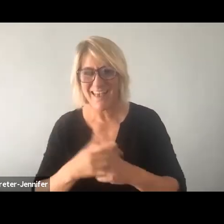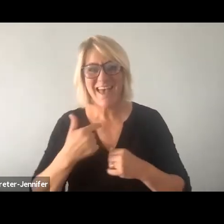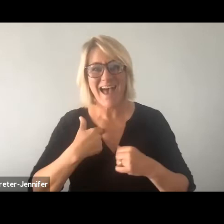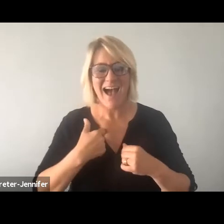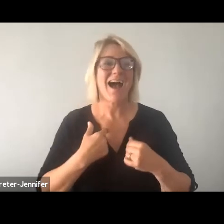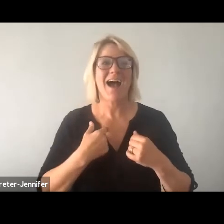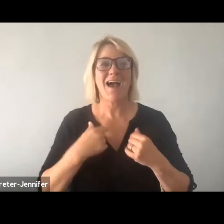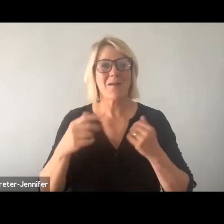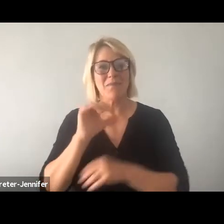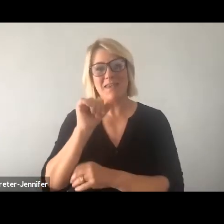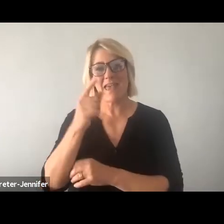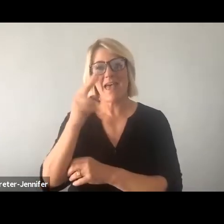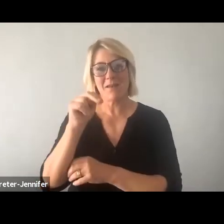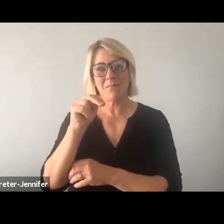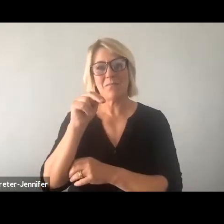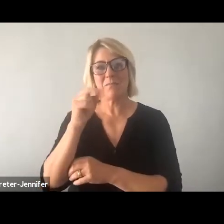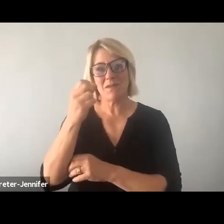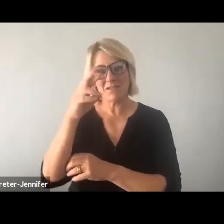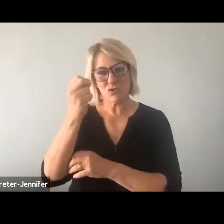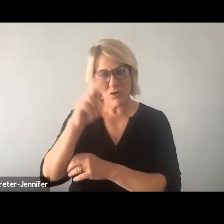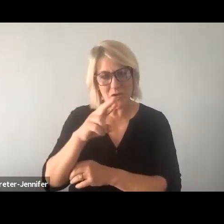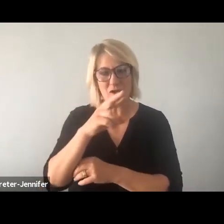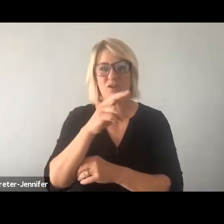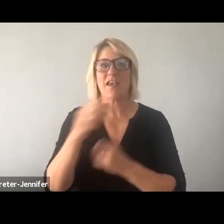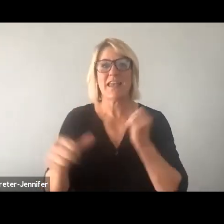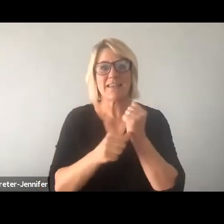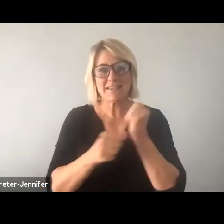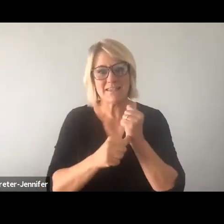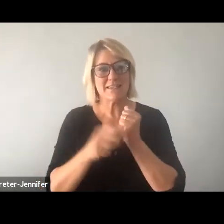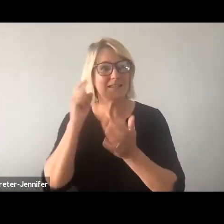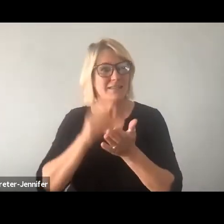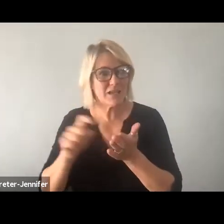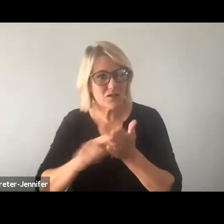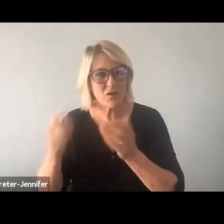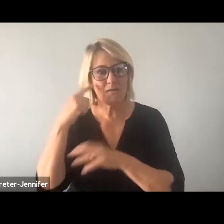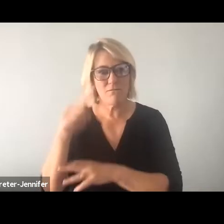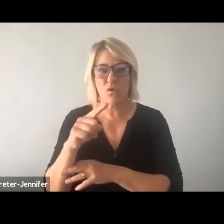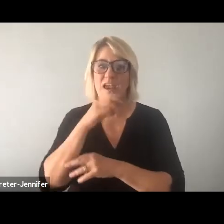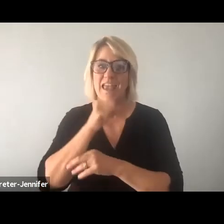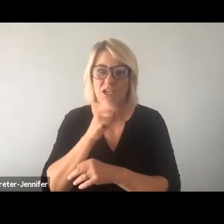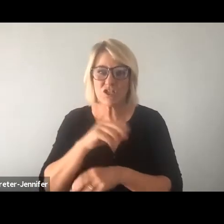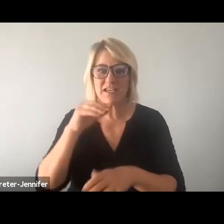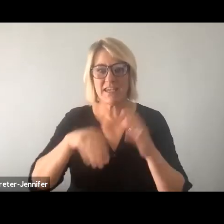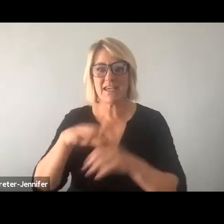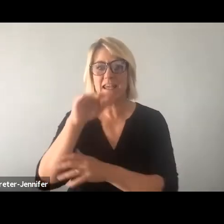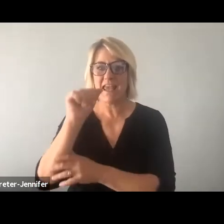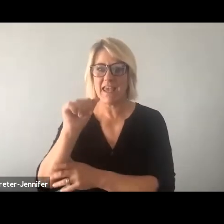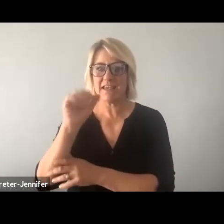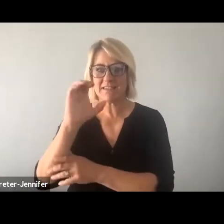acting administrator and assistant secretary for aging at ACL. And we in